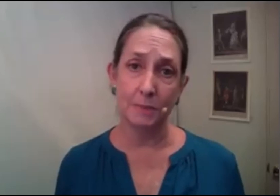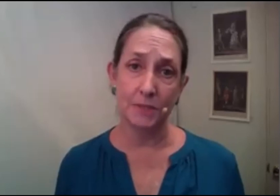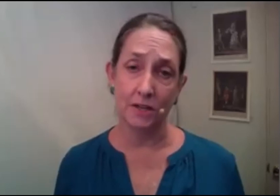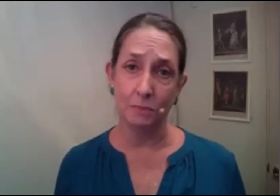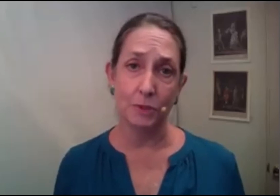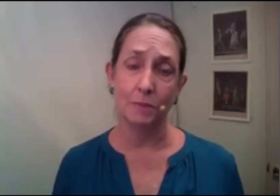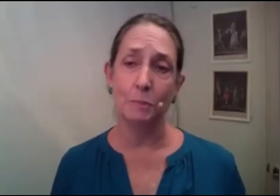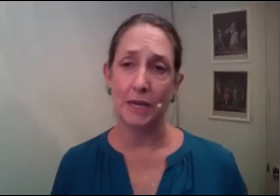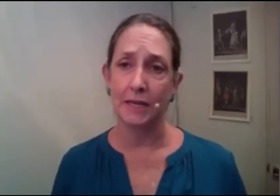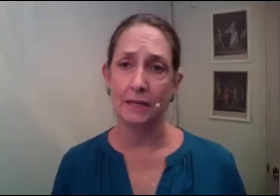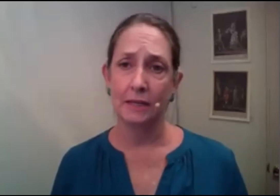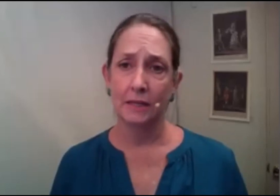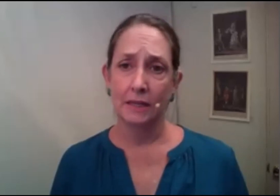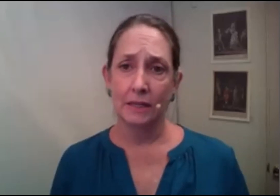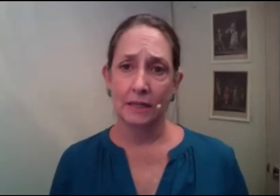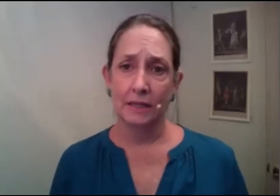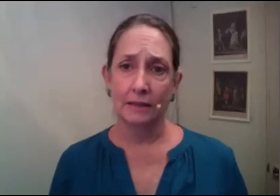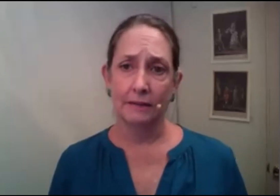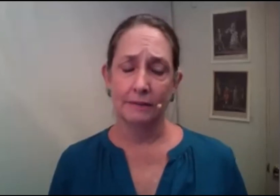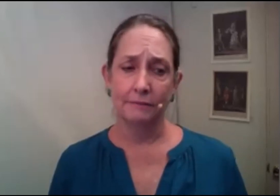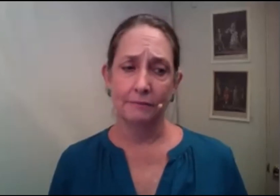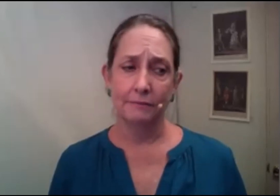kids upstairs and put them to bed. And